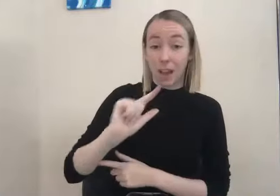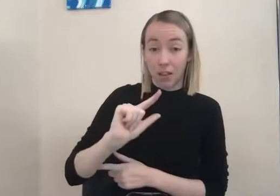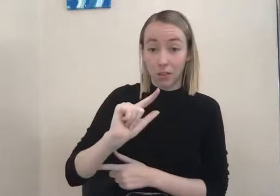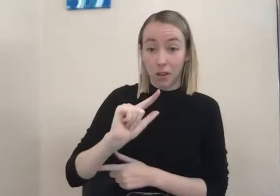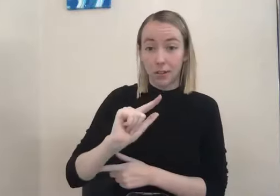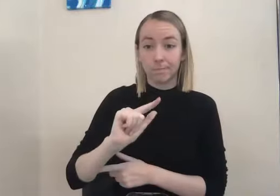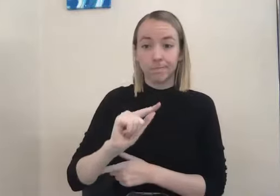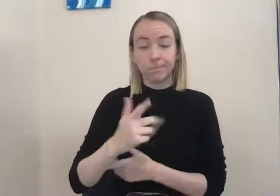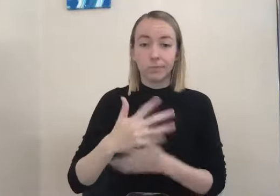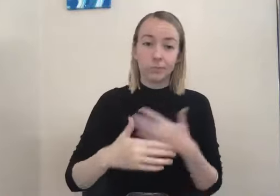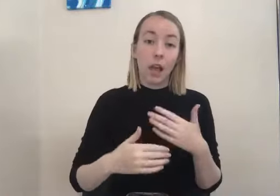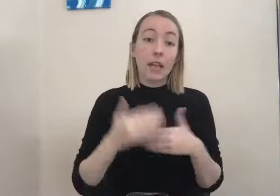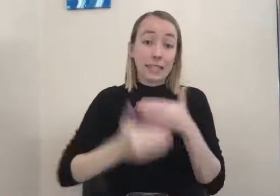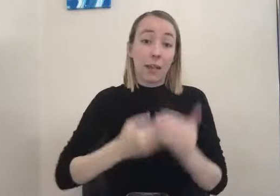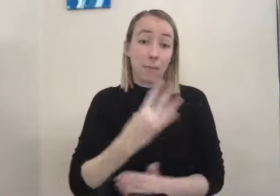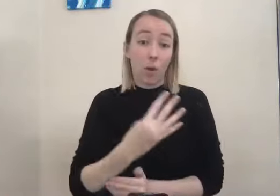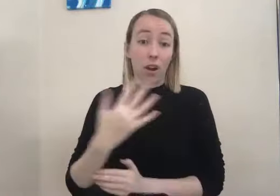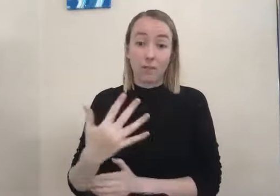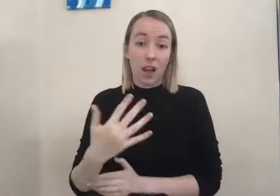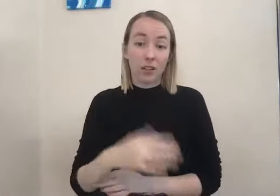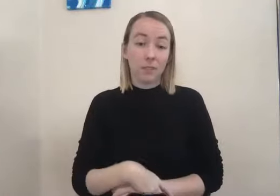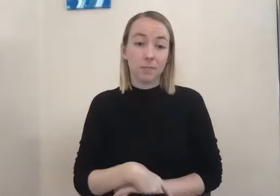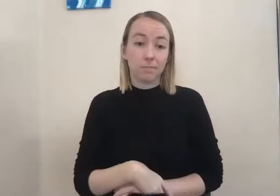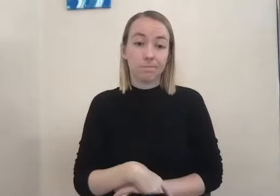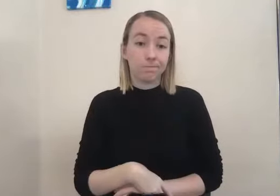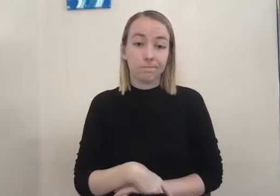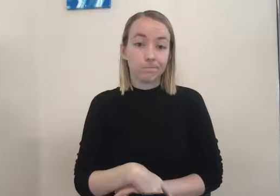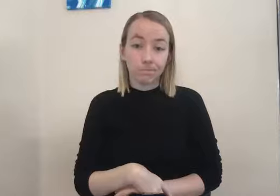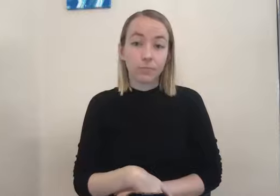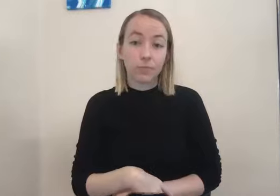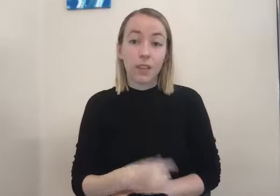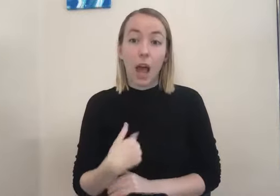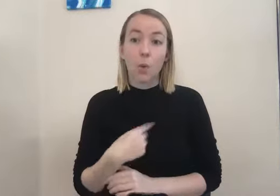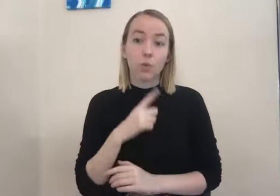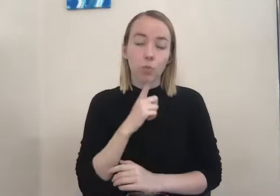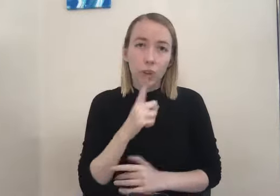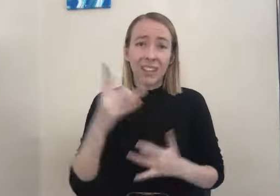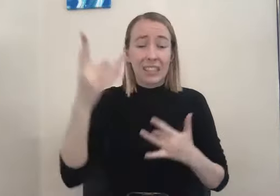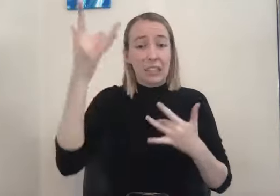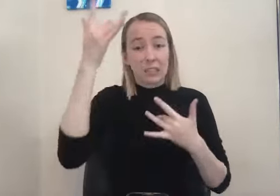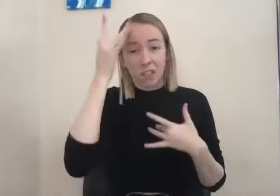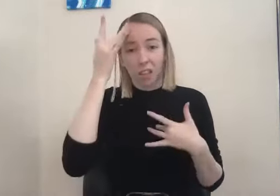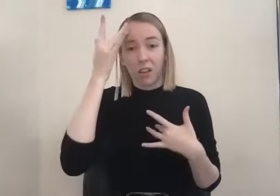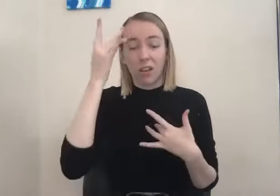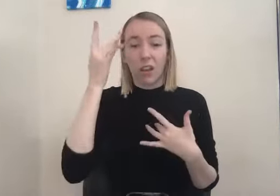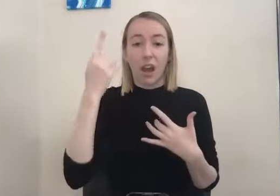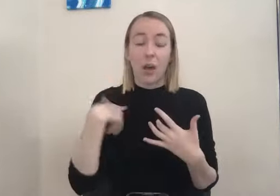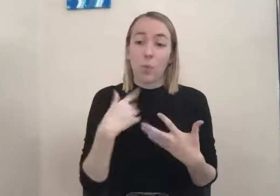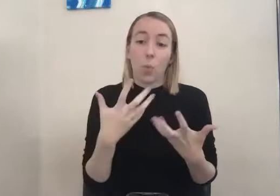mentioned the steps to me when I first came into Al-Anon. It was all slogans and this is what you do. Just work on a slogan just now and